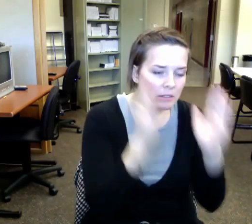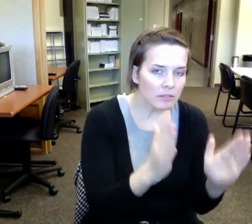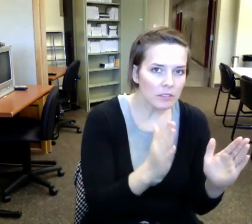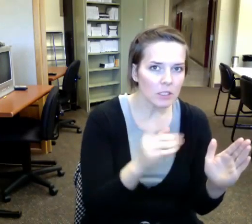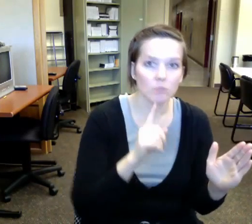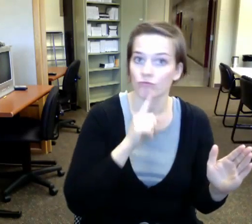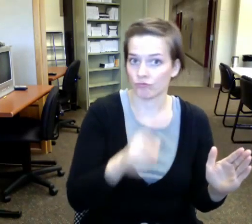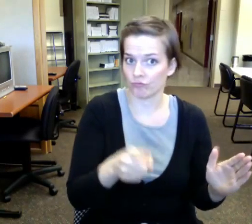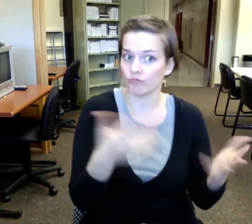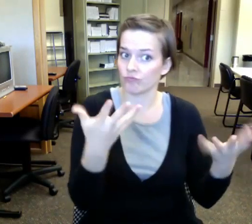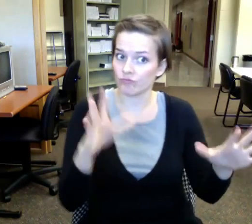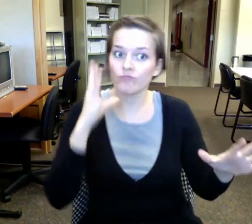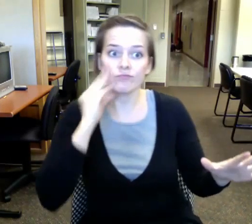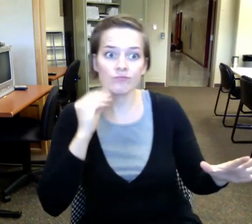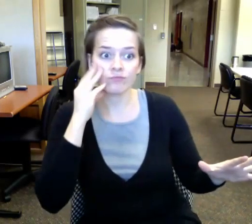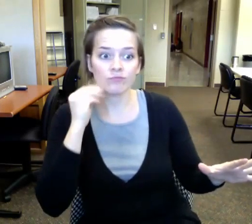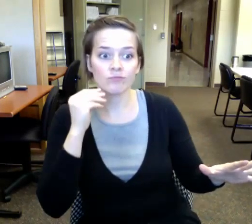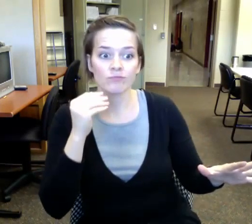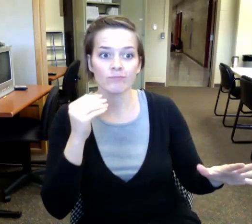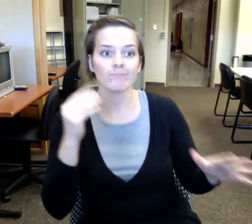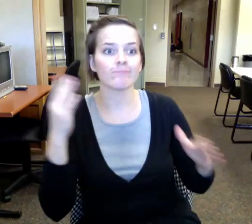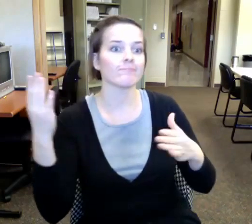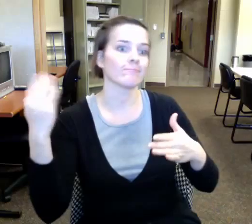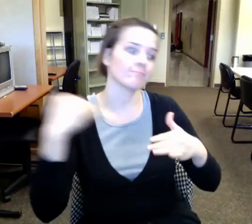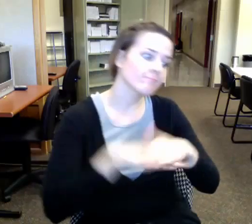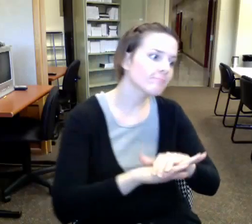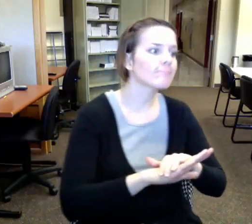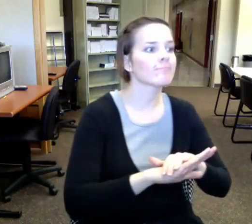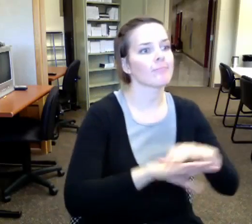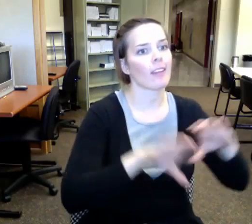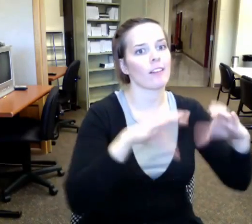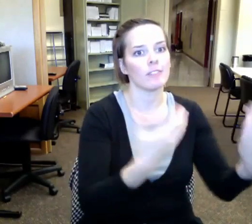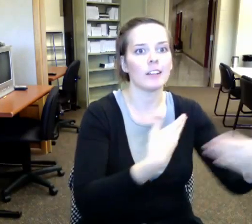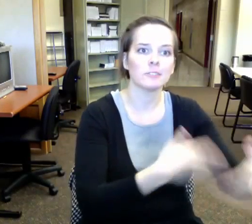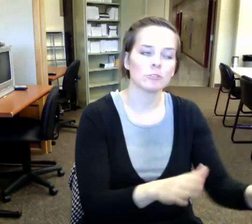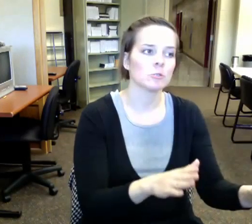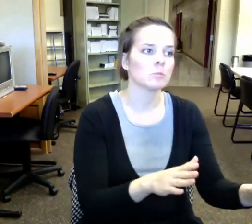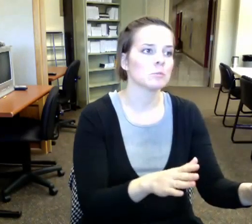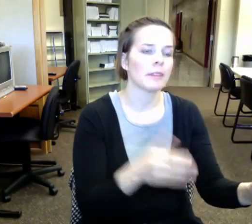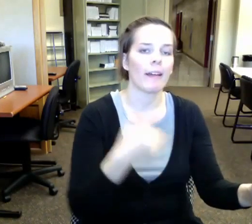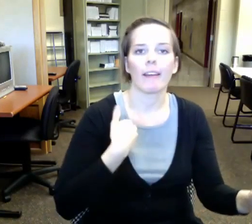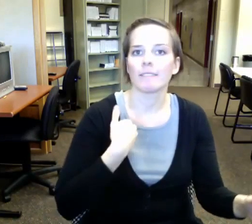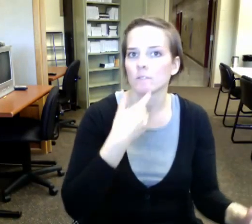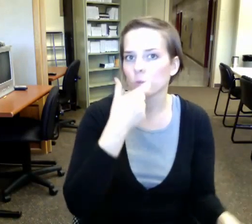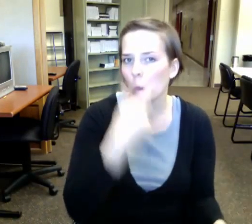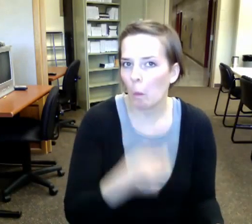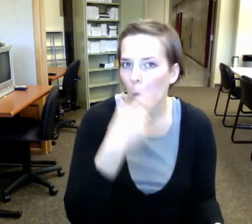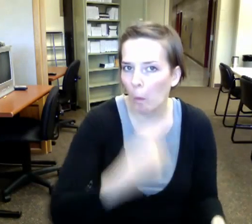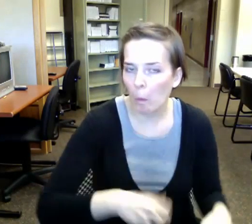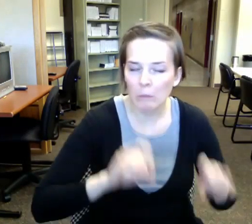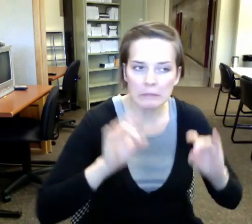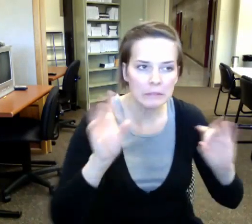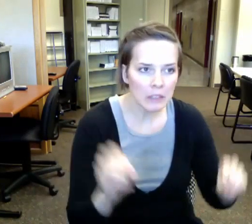fighting an infection, you have a miserable cold, very hard to pay attention and really listen